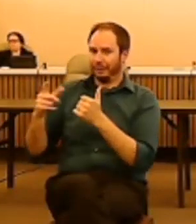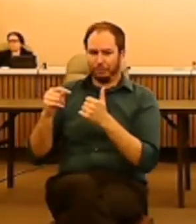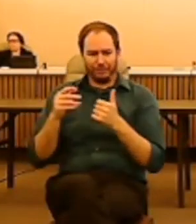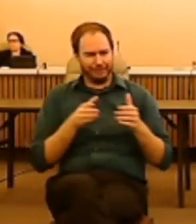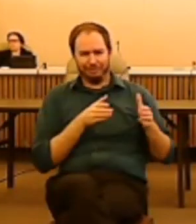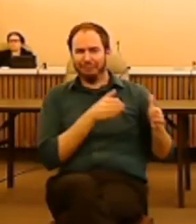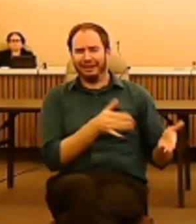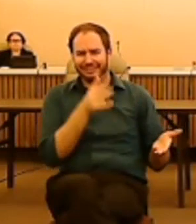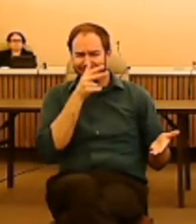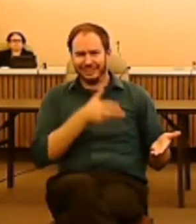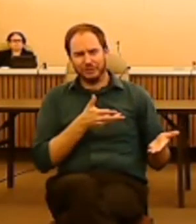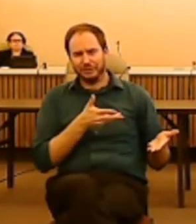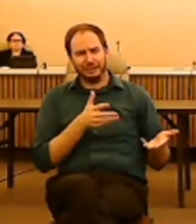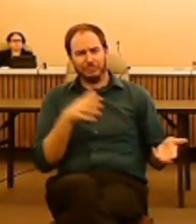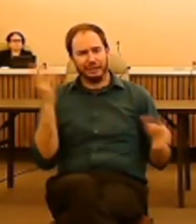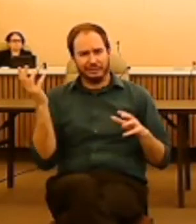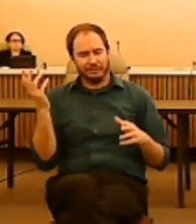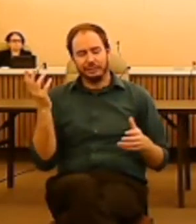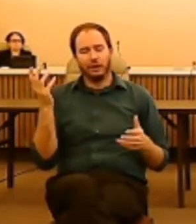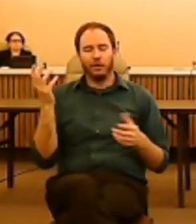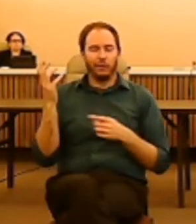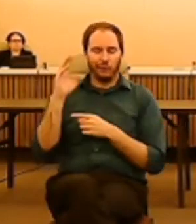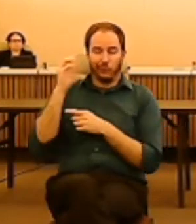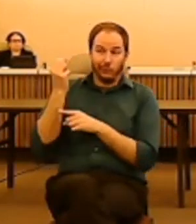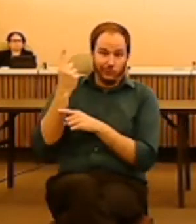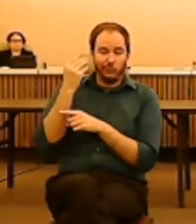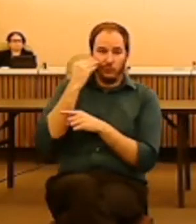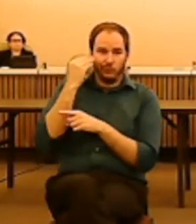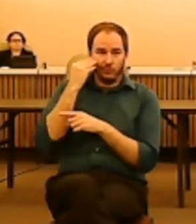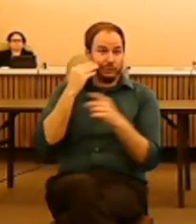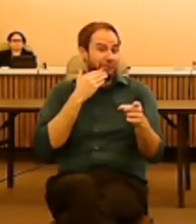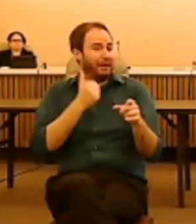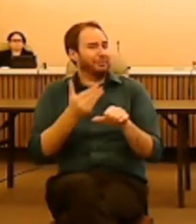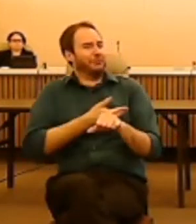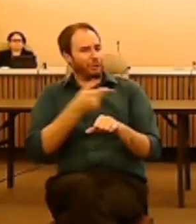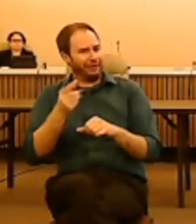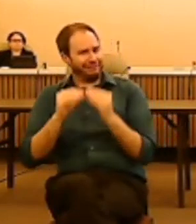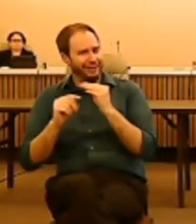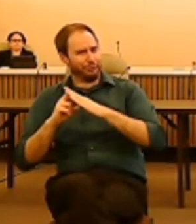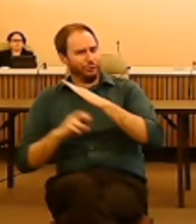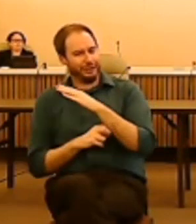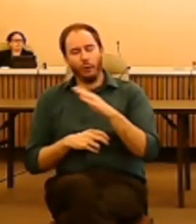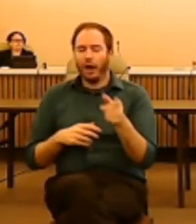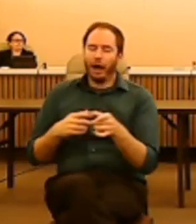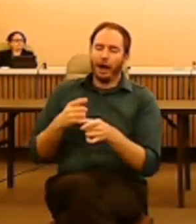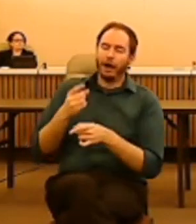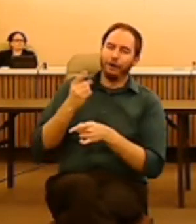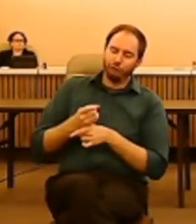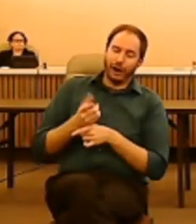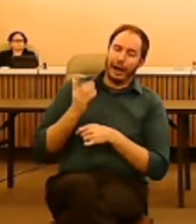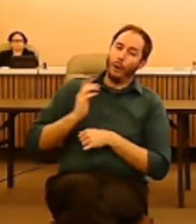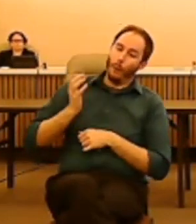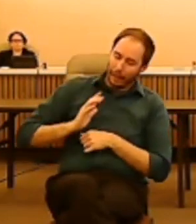needs to be redone, right? It's a mess. They understand that, but it's, yeah, well, again, it was,